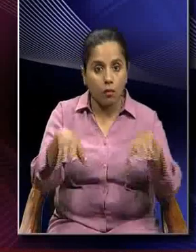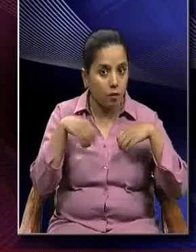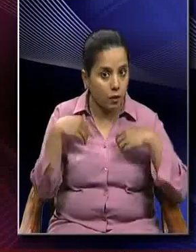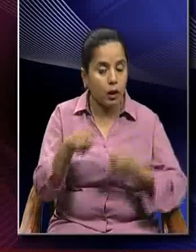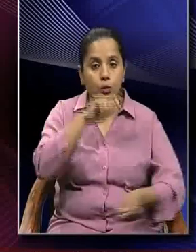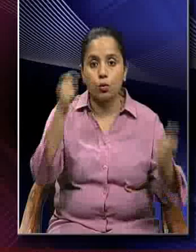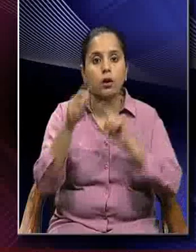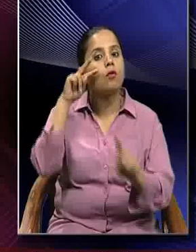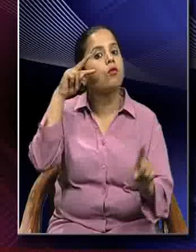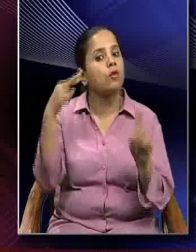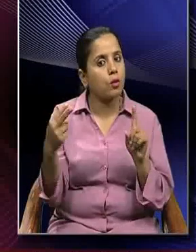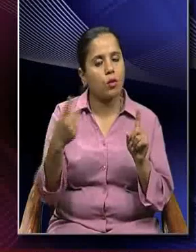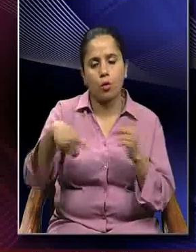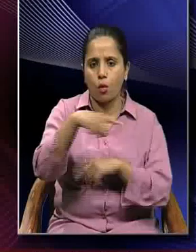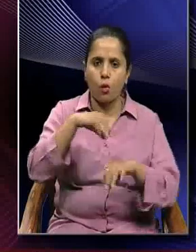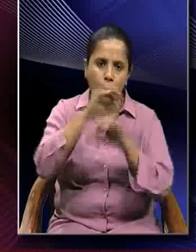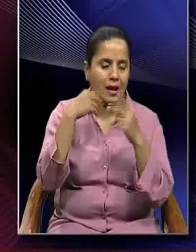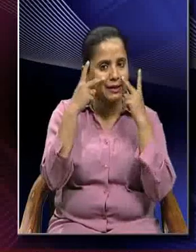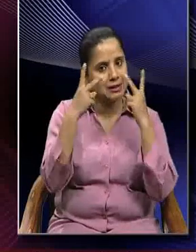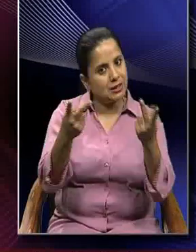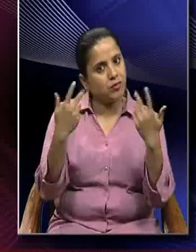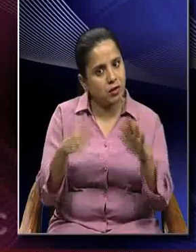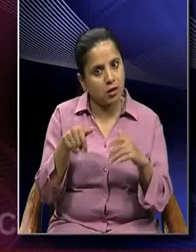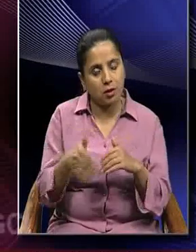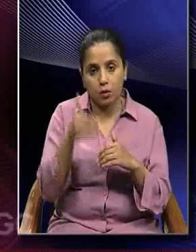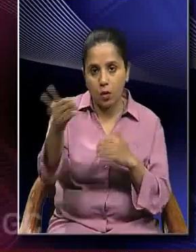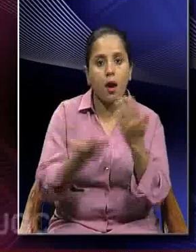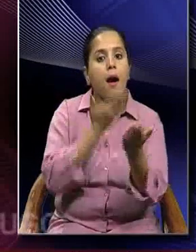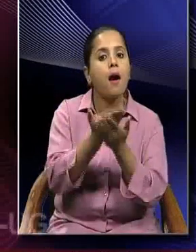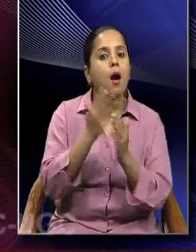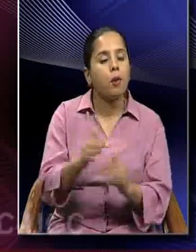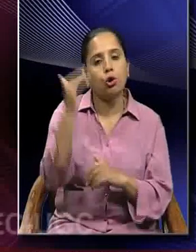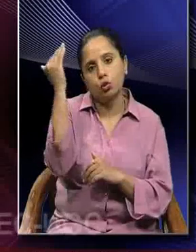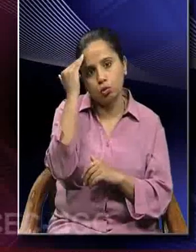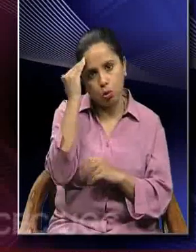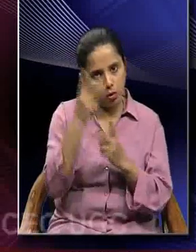transformative perspective, as we have already seen, towards application of knowledge.